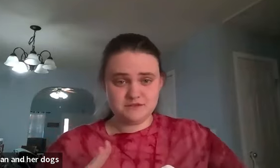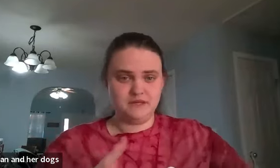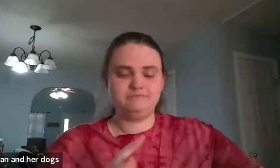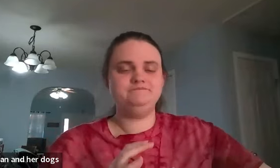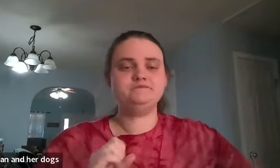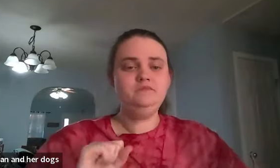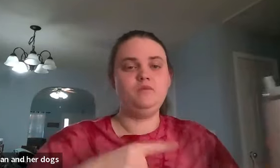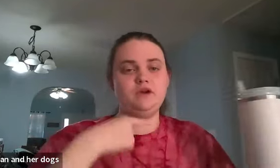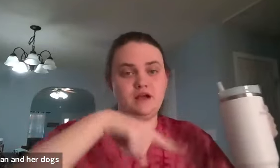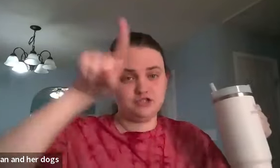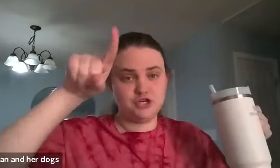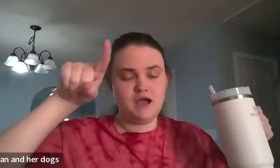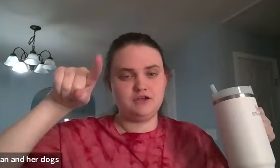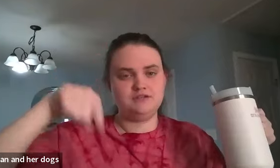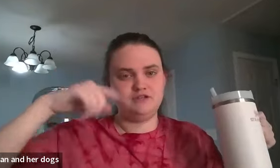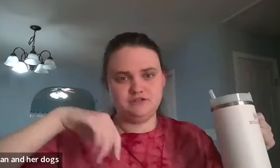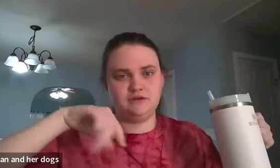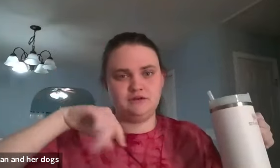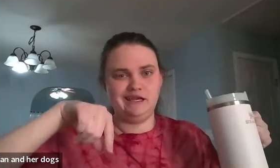me, I'll show you how you would do like